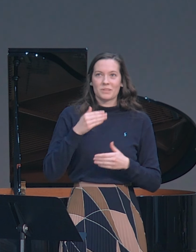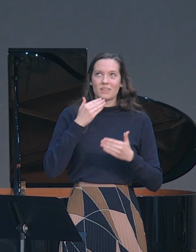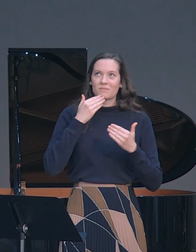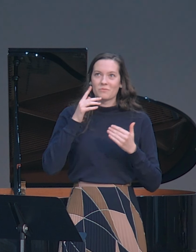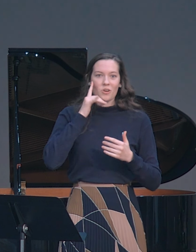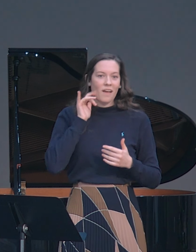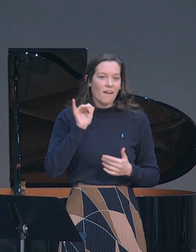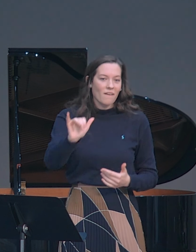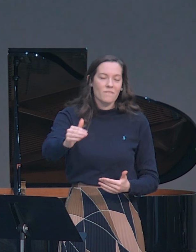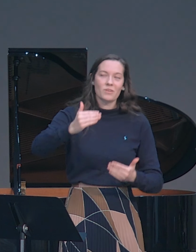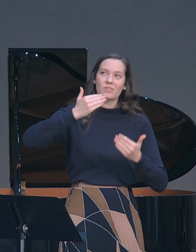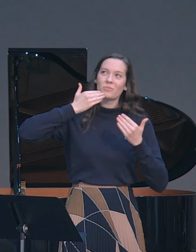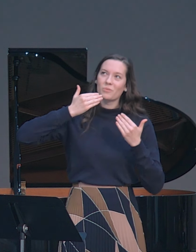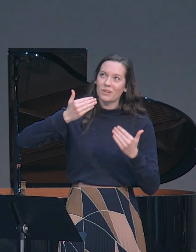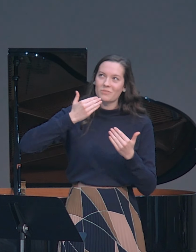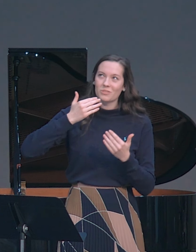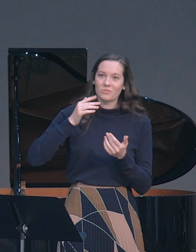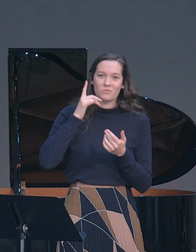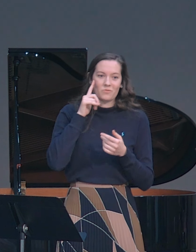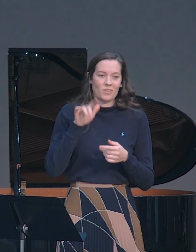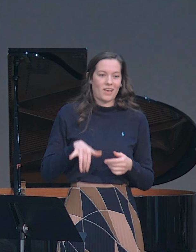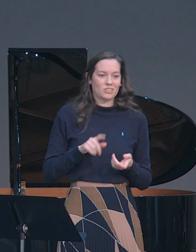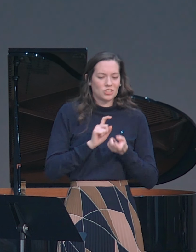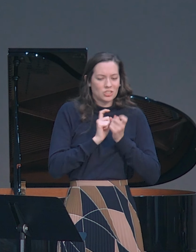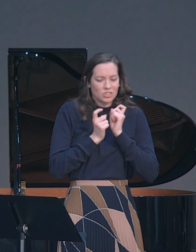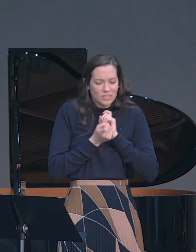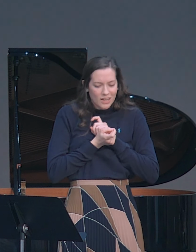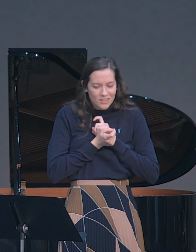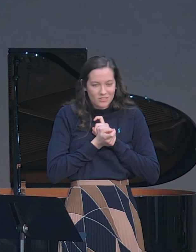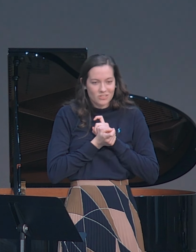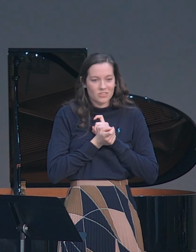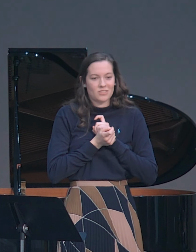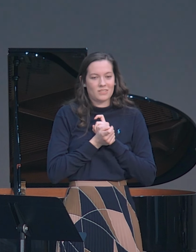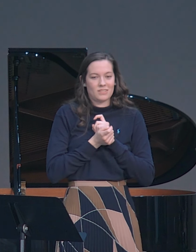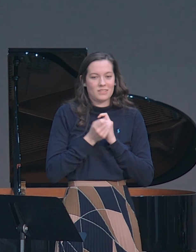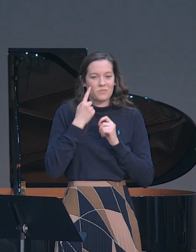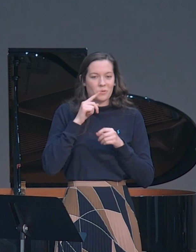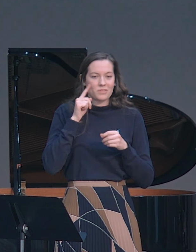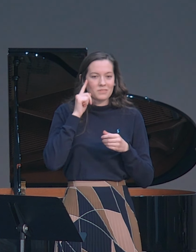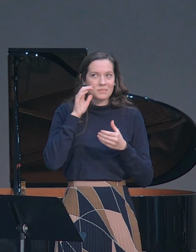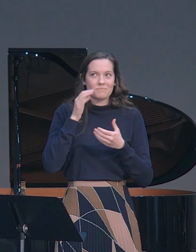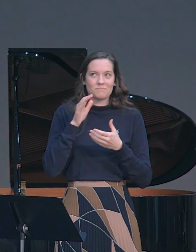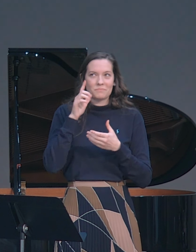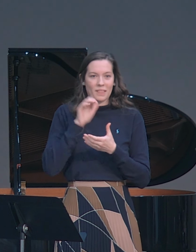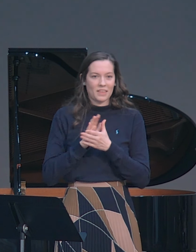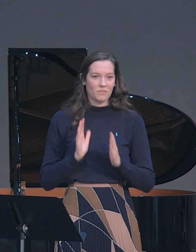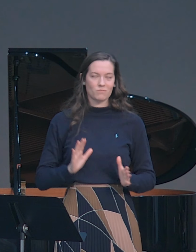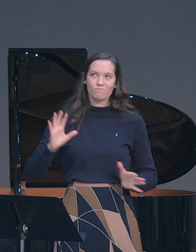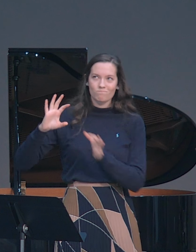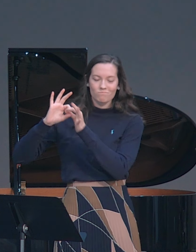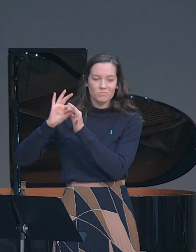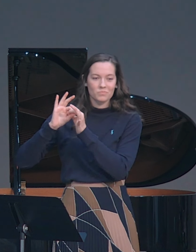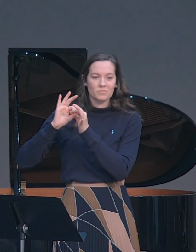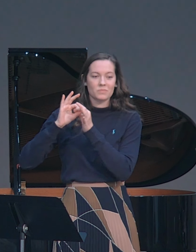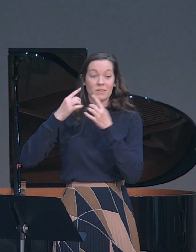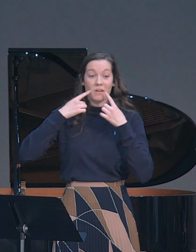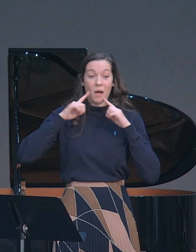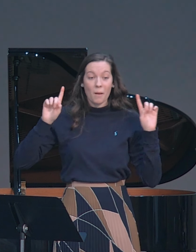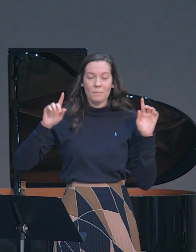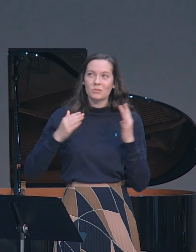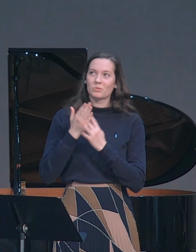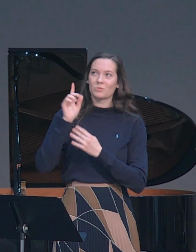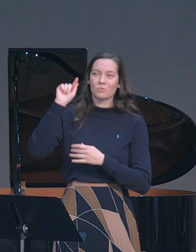the change, the transformation that God makes in the believer that was accomplished through his grace